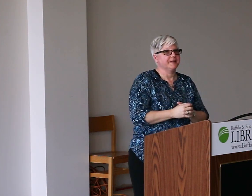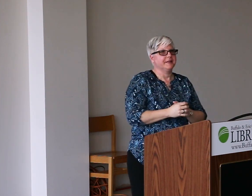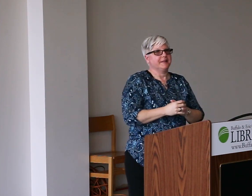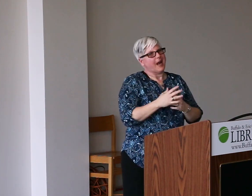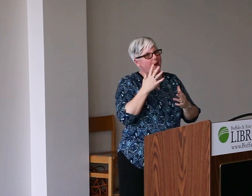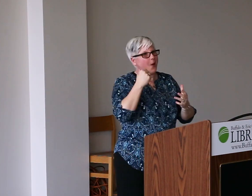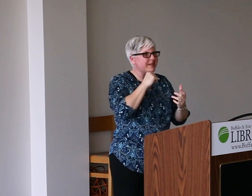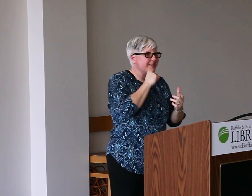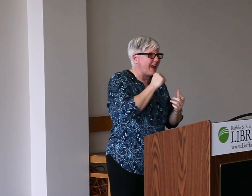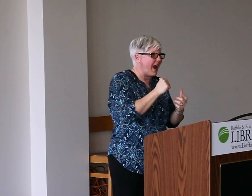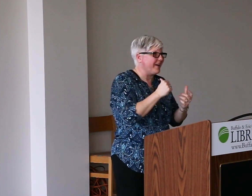deaf.